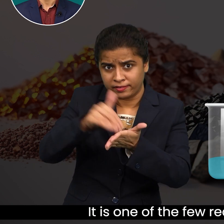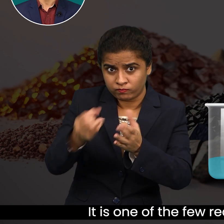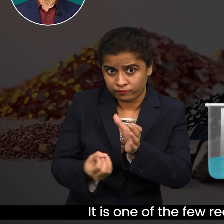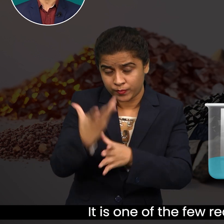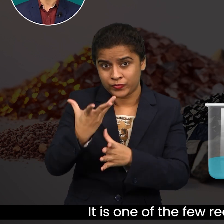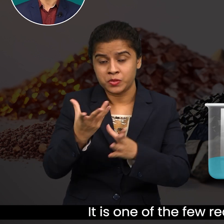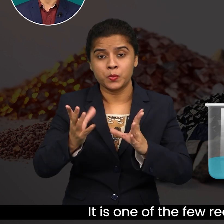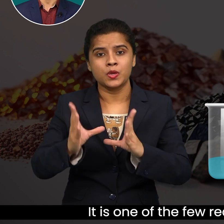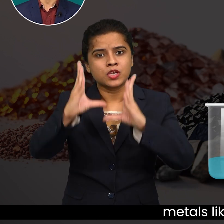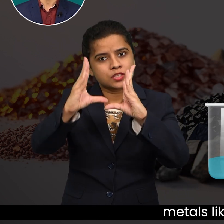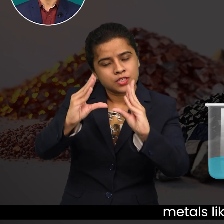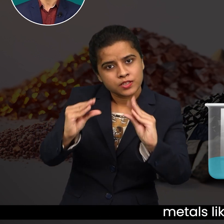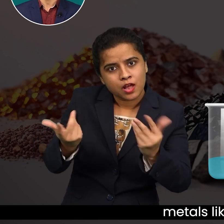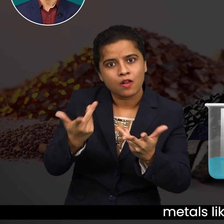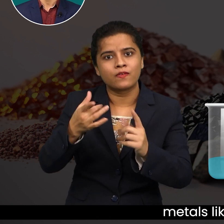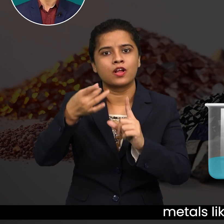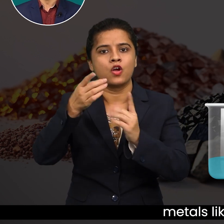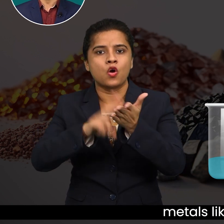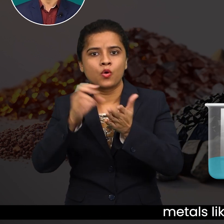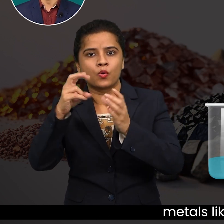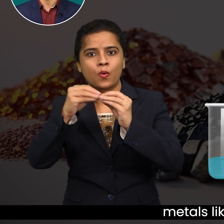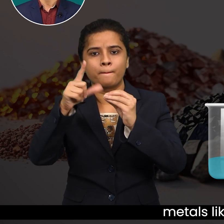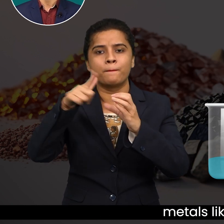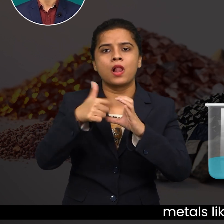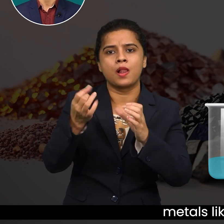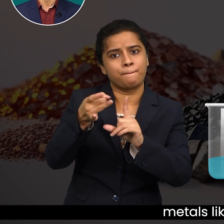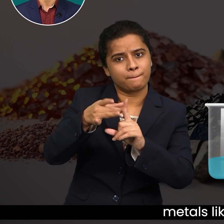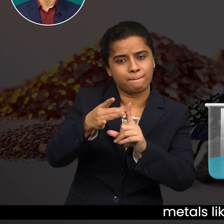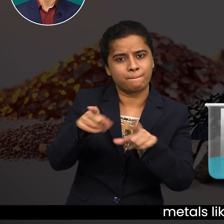can dissolve noble metals like gold and platinum.